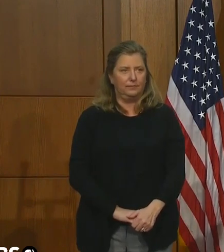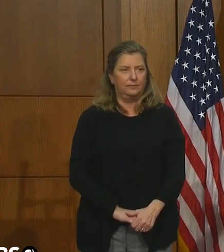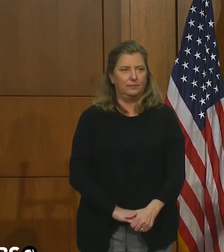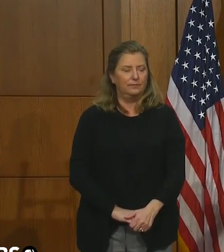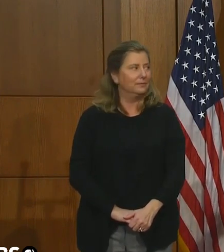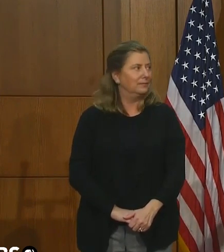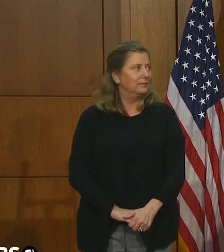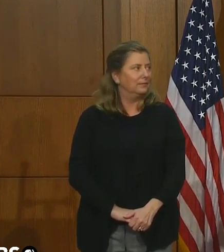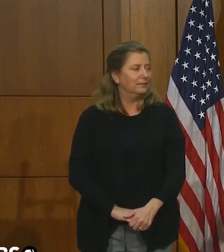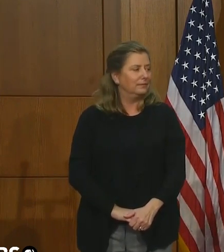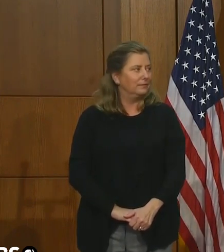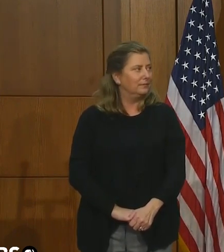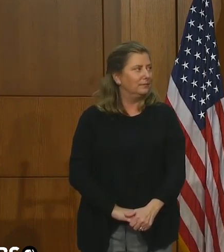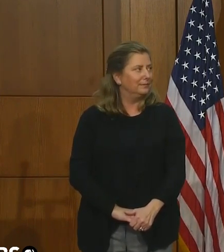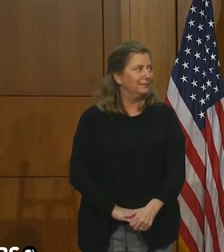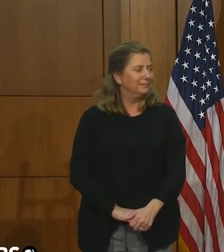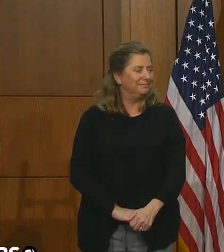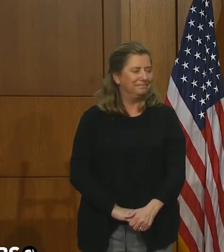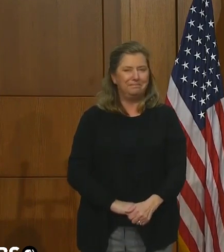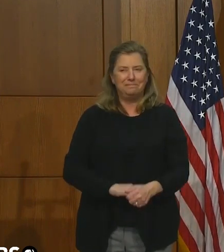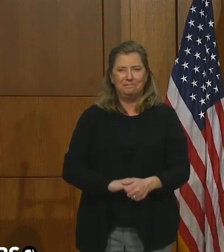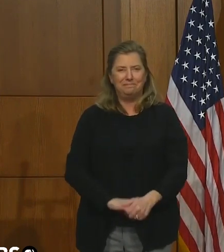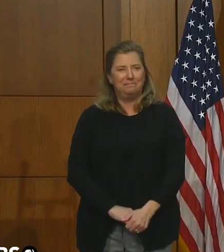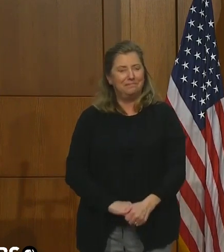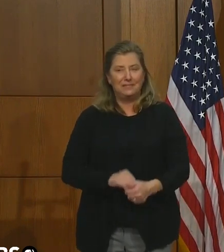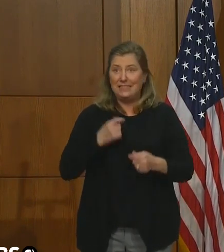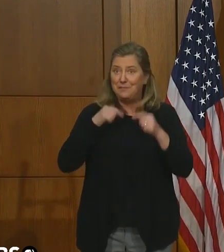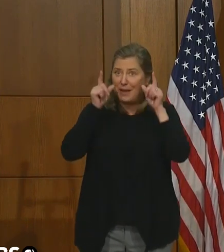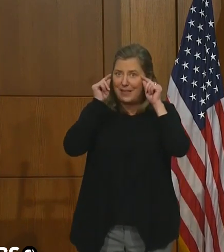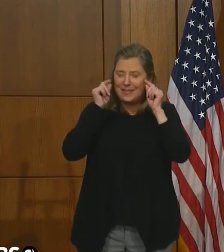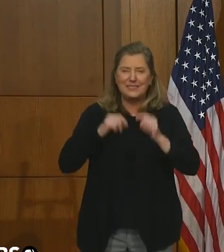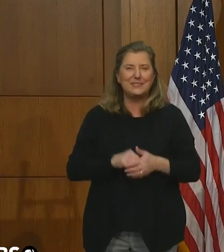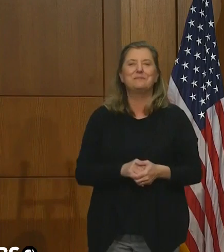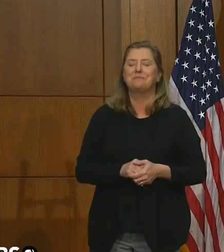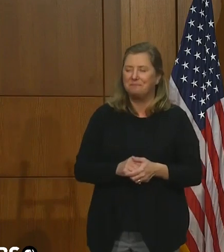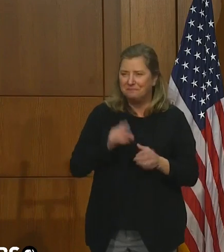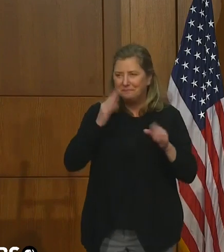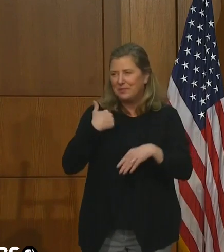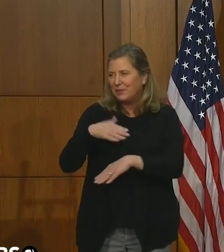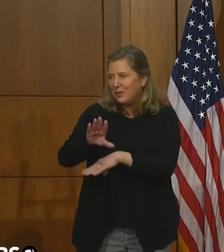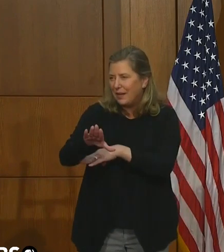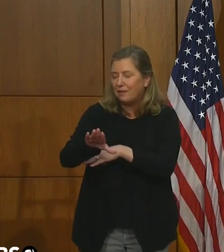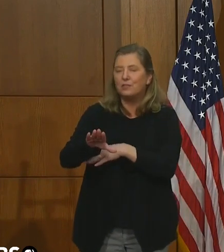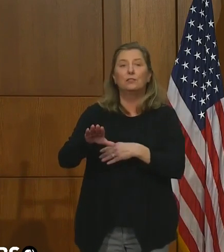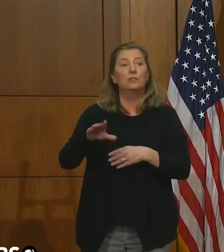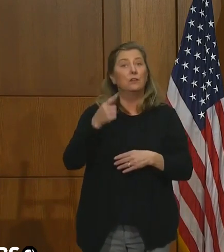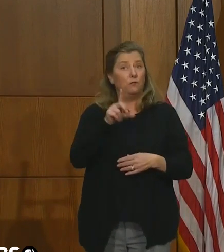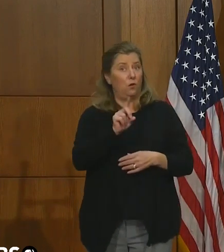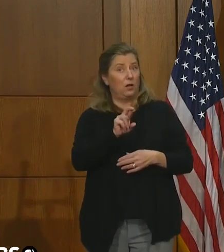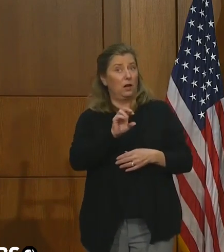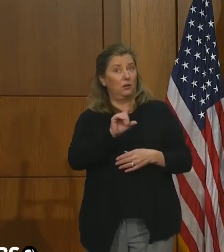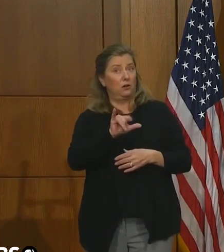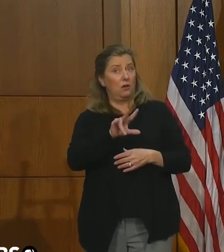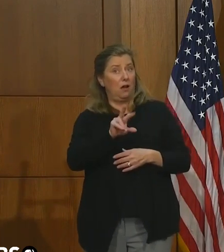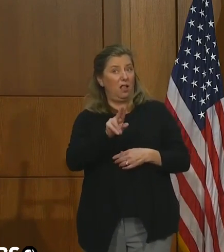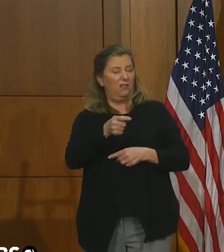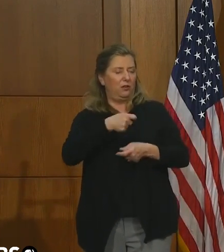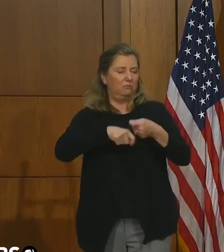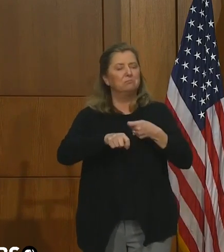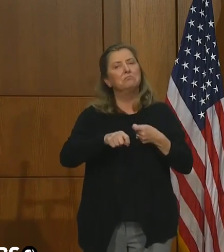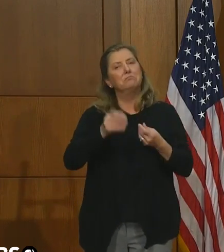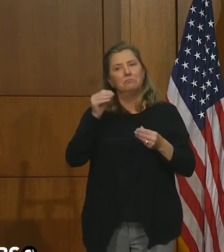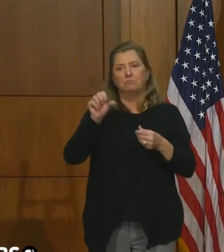I just gotta put my glasses on here. Hi, good afternoon. On behalf of Dr. Oliver, I just wanted to provide a quick update